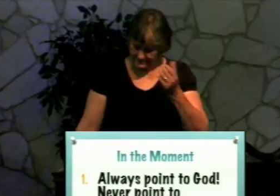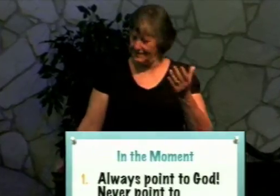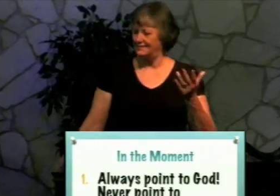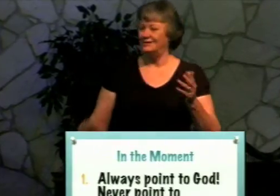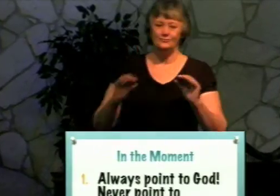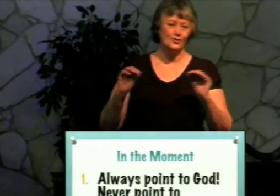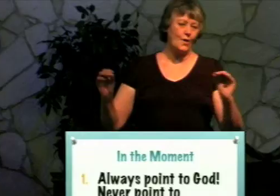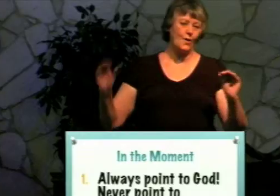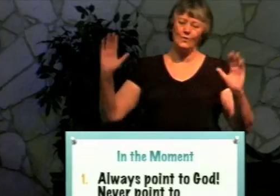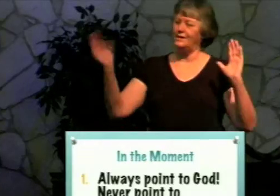Yeah, no